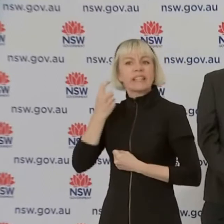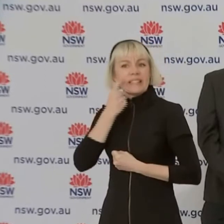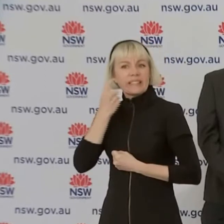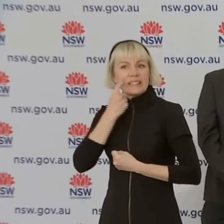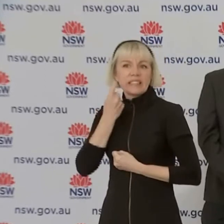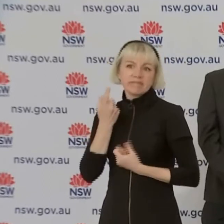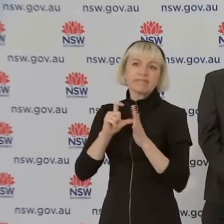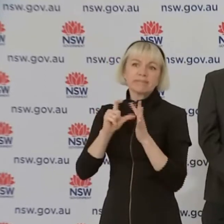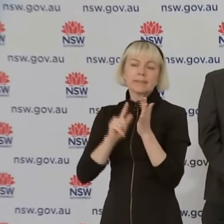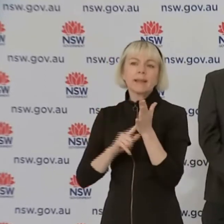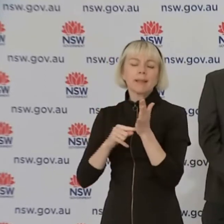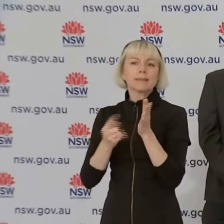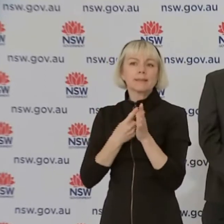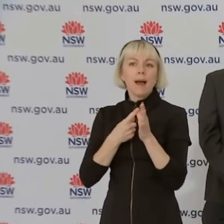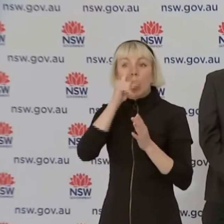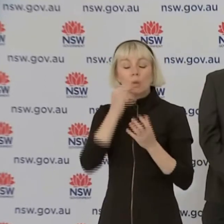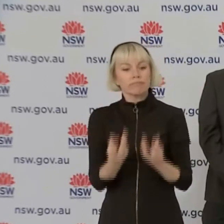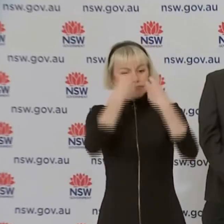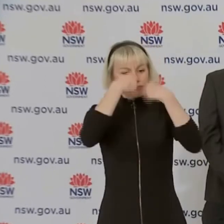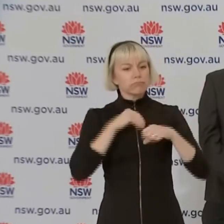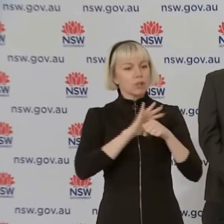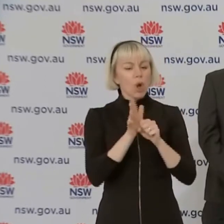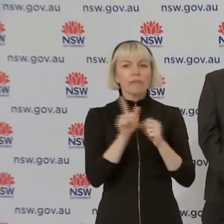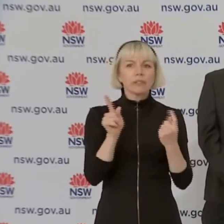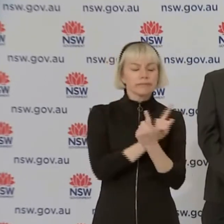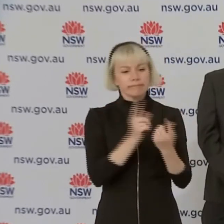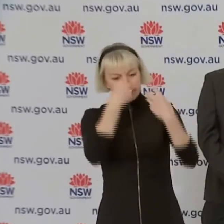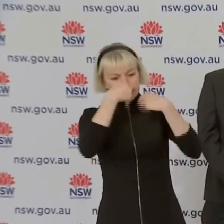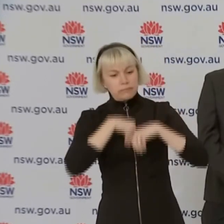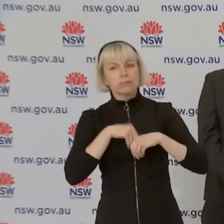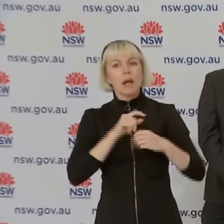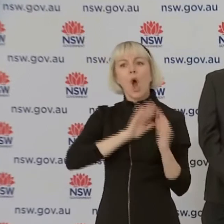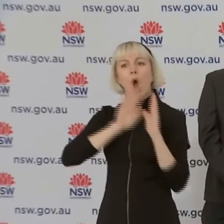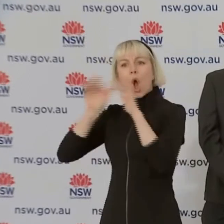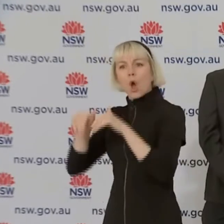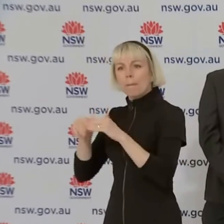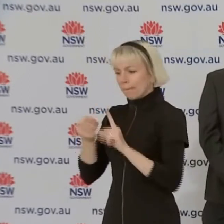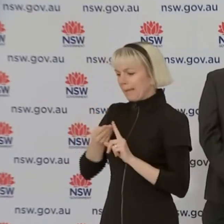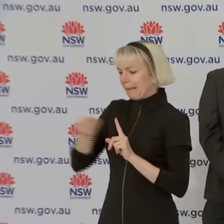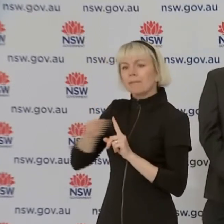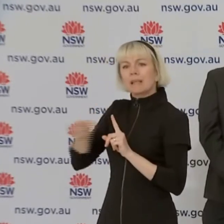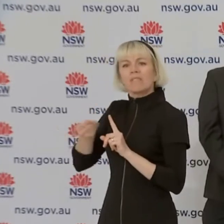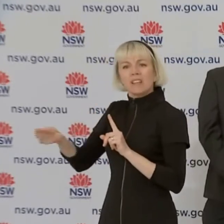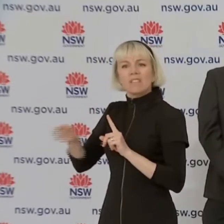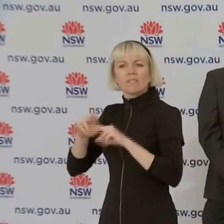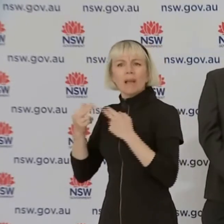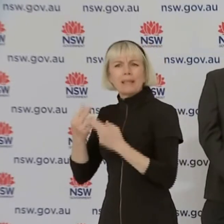So making sure we vaccinate that cohort of Year 12 students will make sure that we reduce